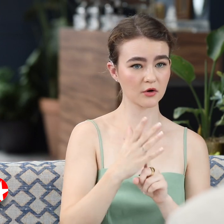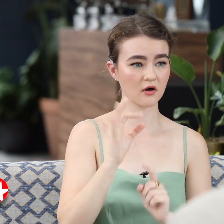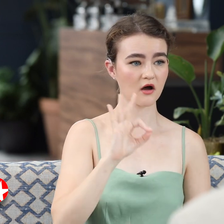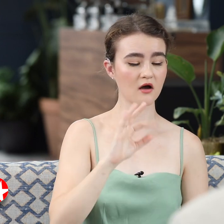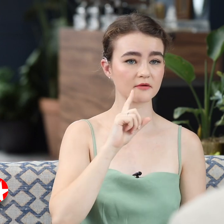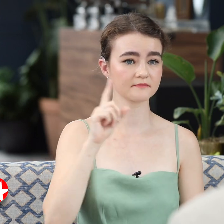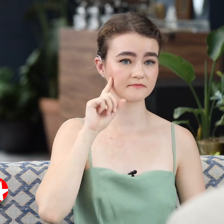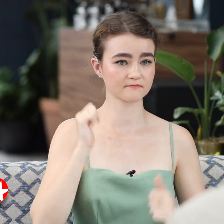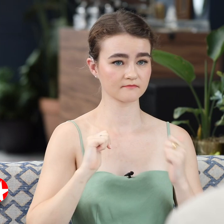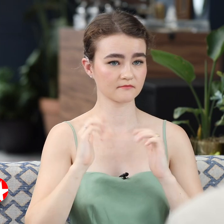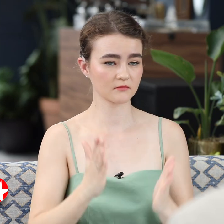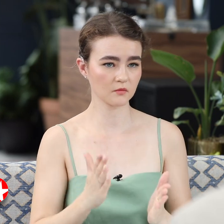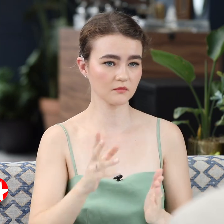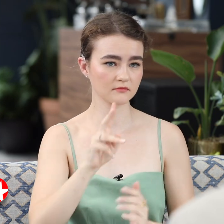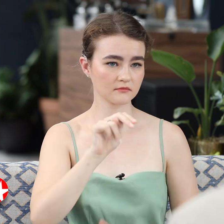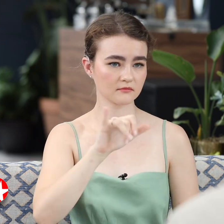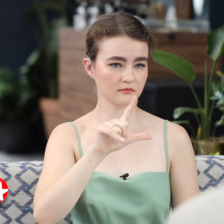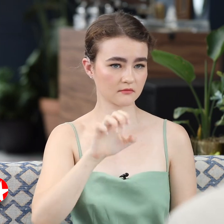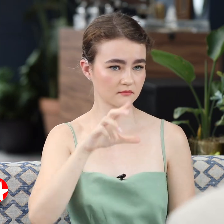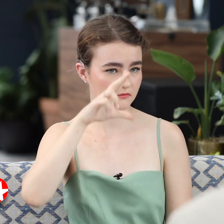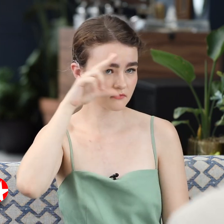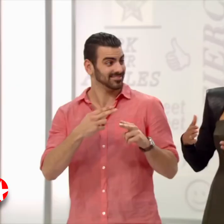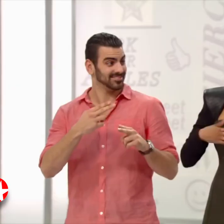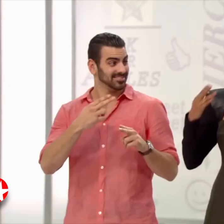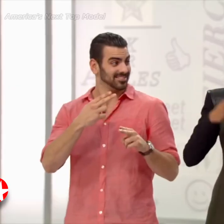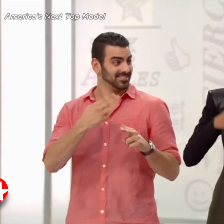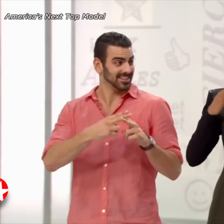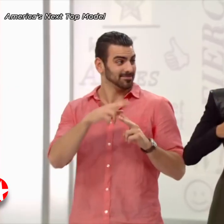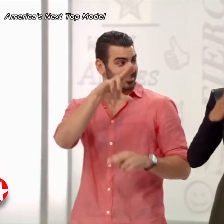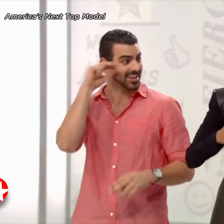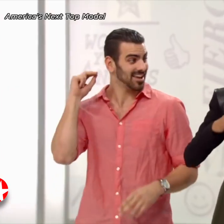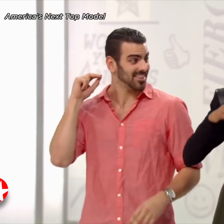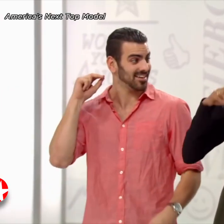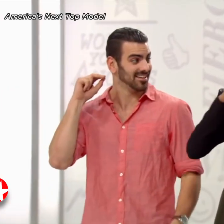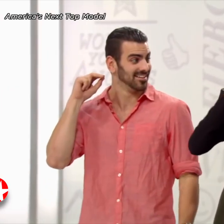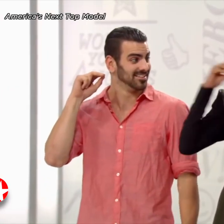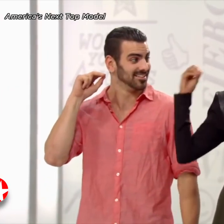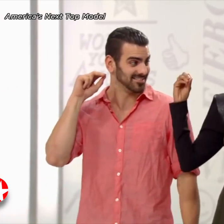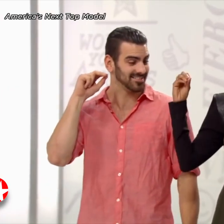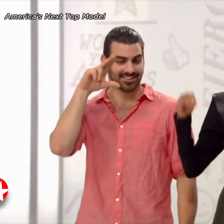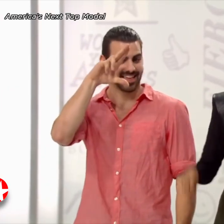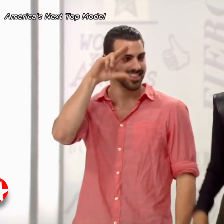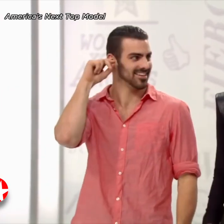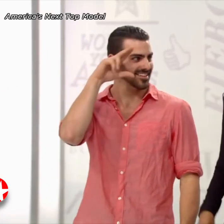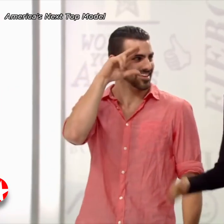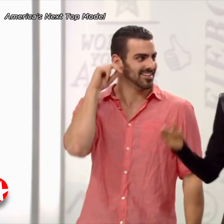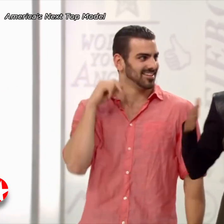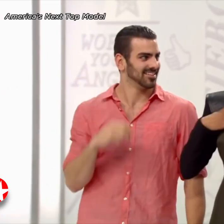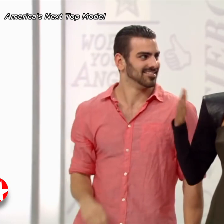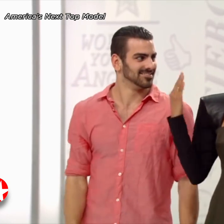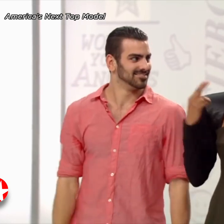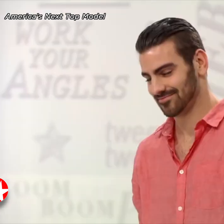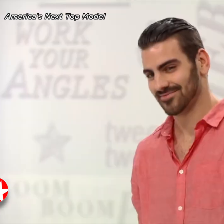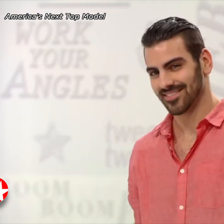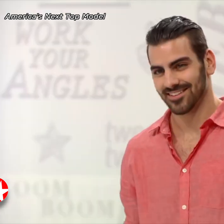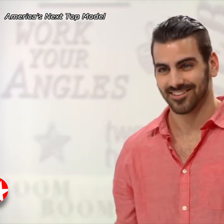first exposure from a deaf actor was Niall on America's Next Top Model. And I watched all of his videotapes,